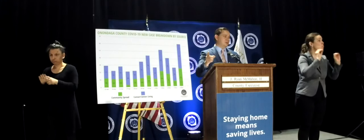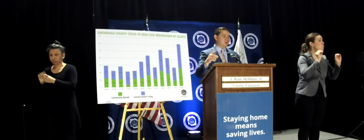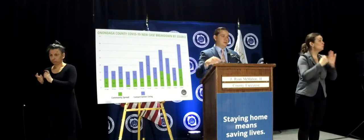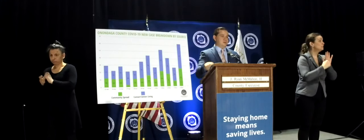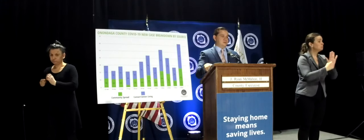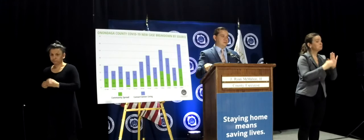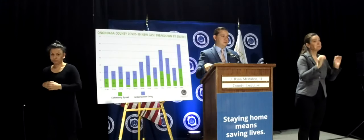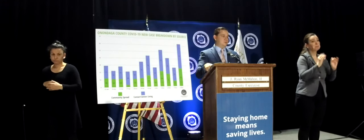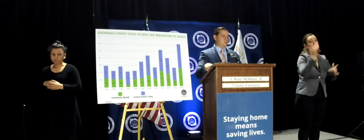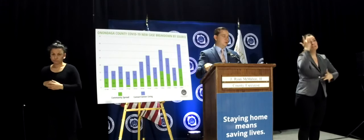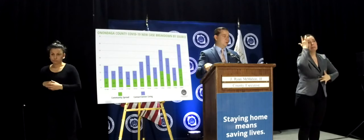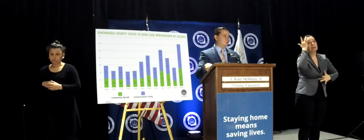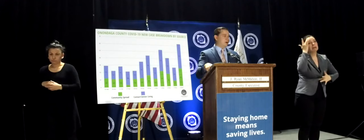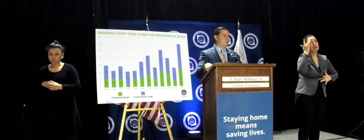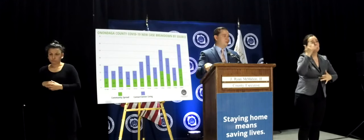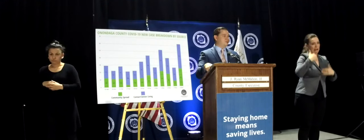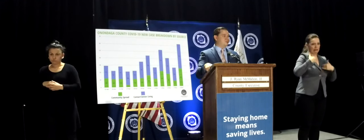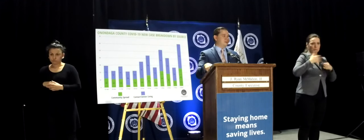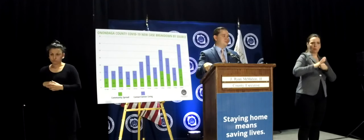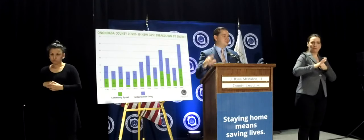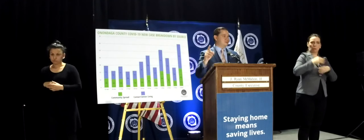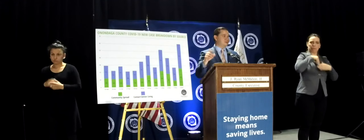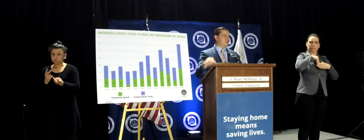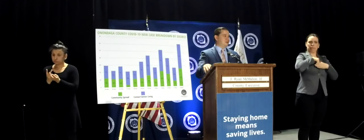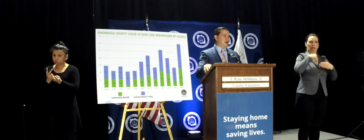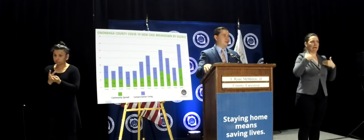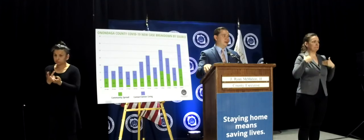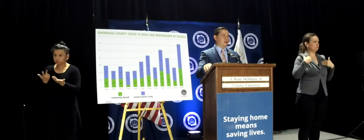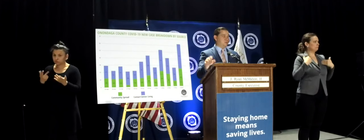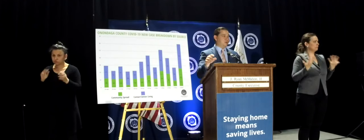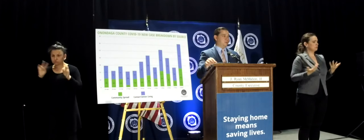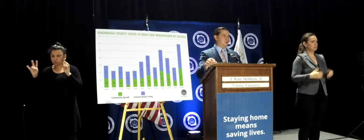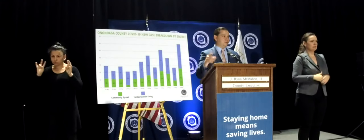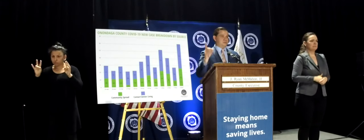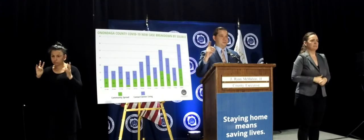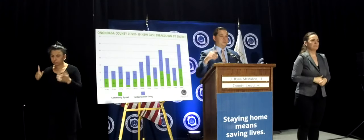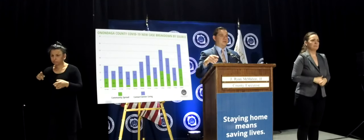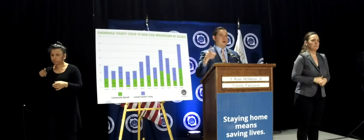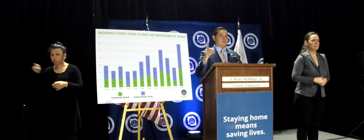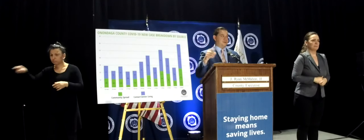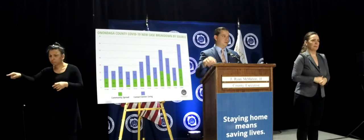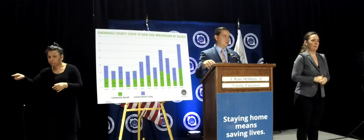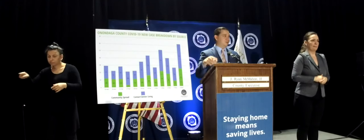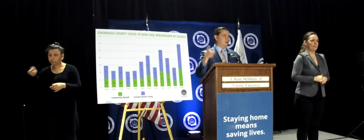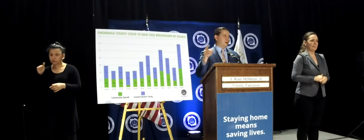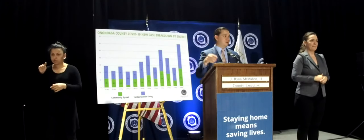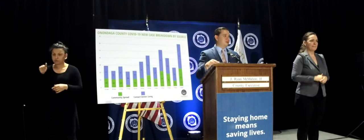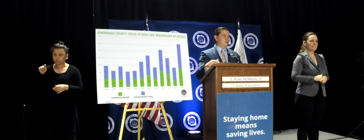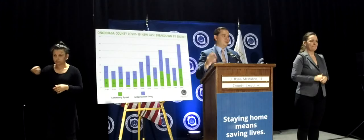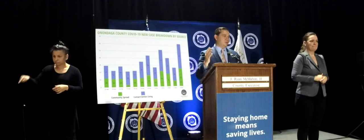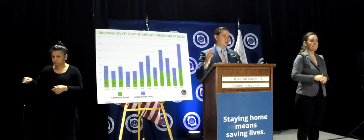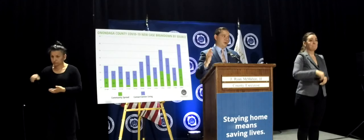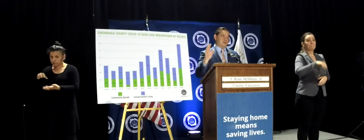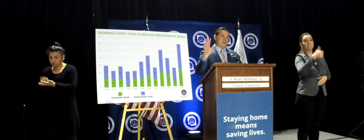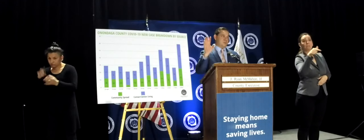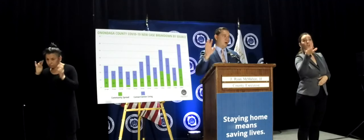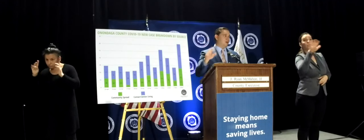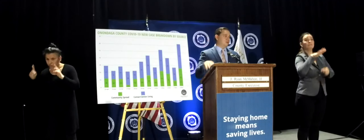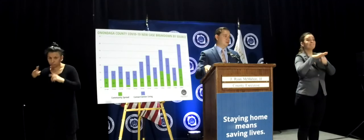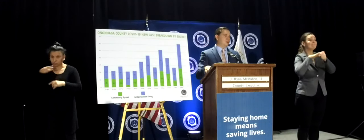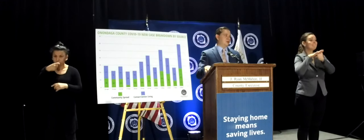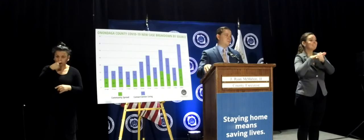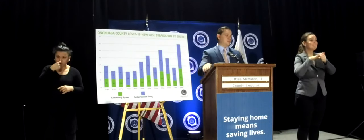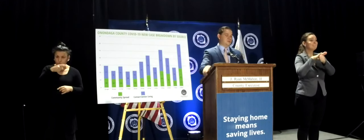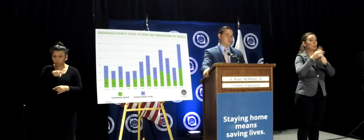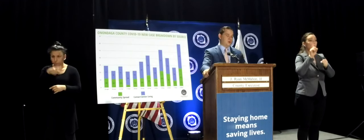case. Property manager says, I think I got other people. They're coughing over here. We're going to test them